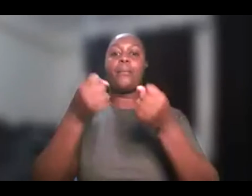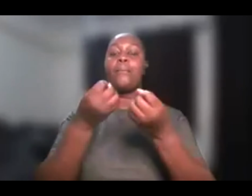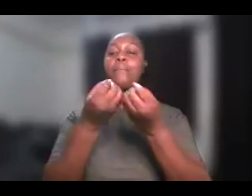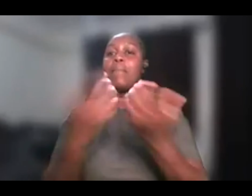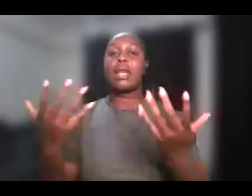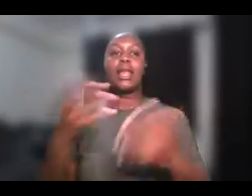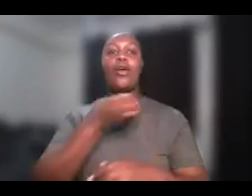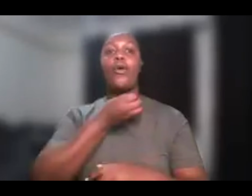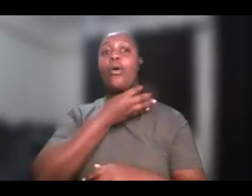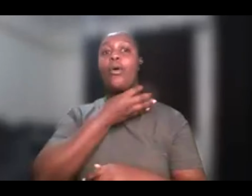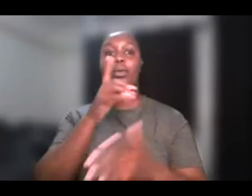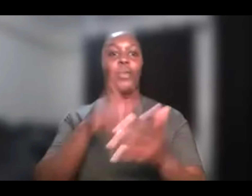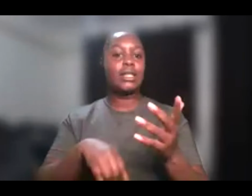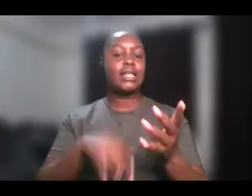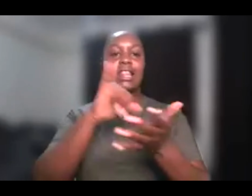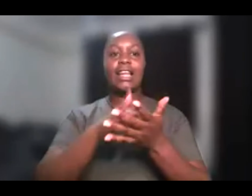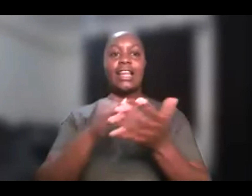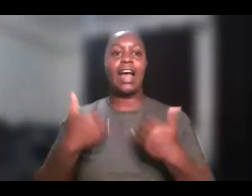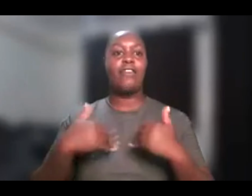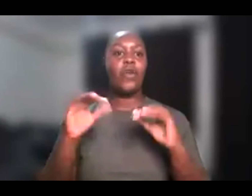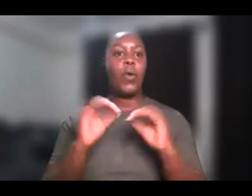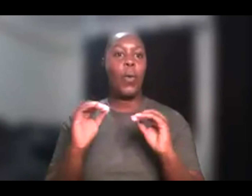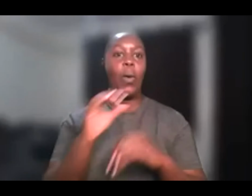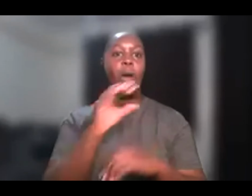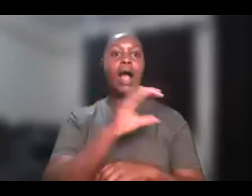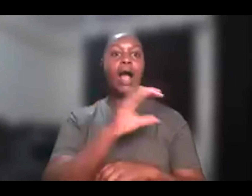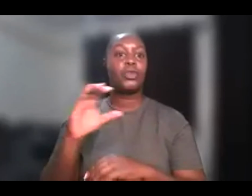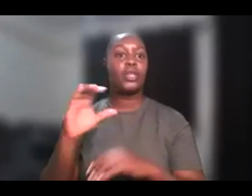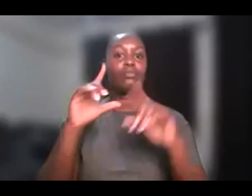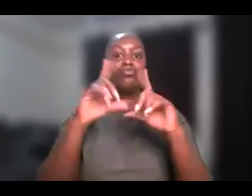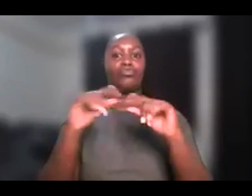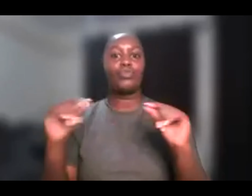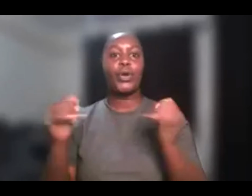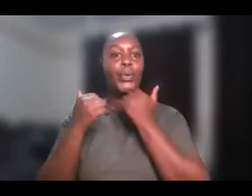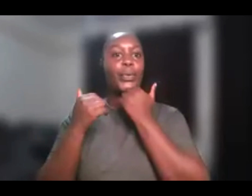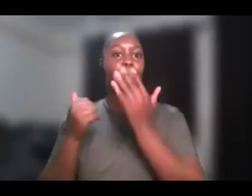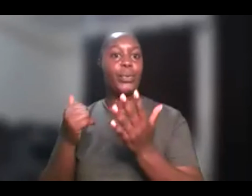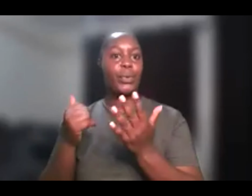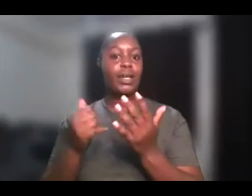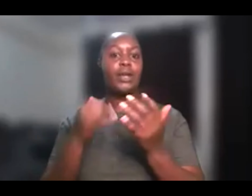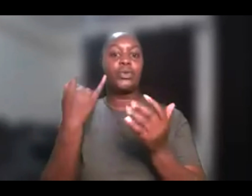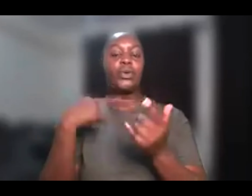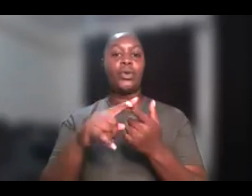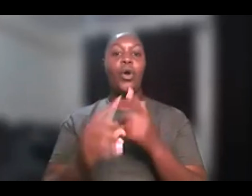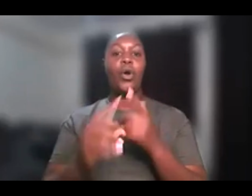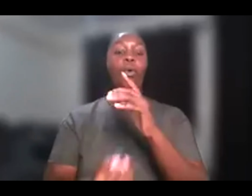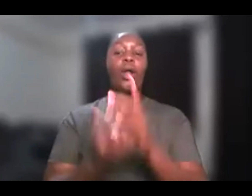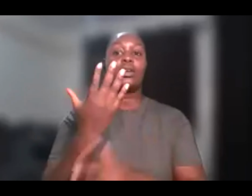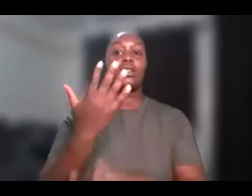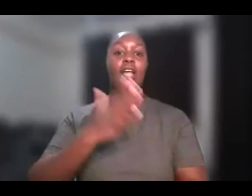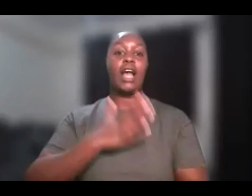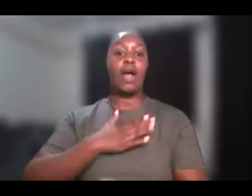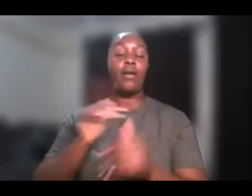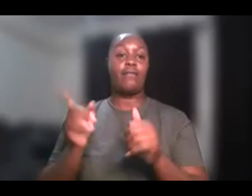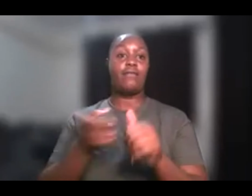for them as it would be. We launched our first model in February 26th.